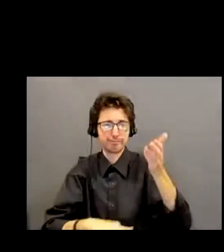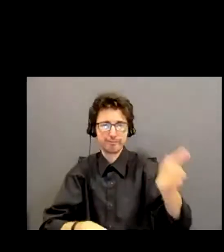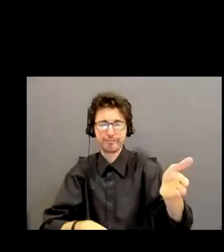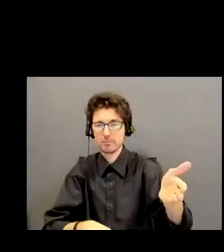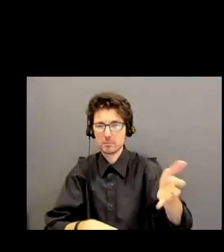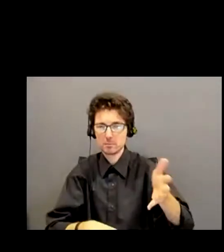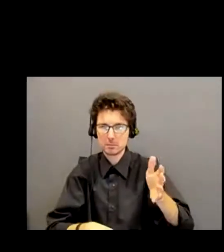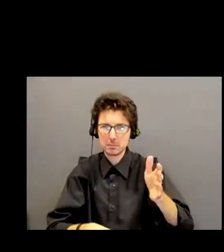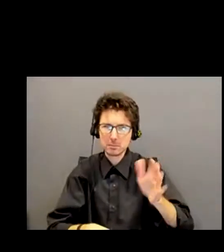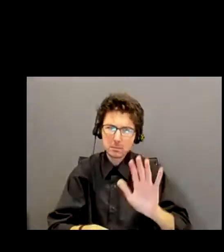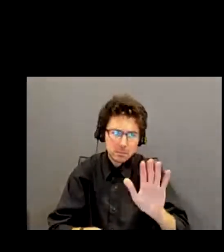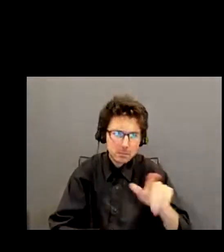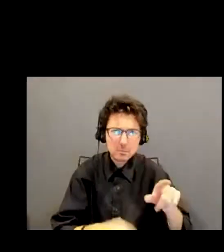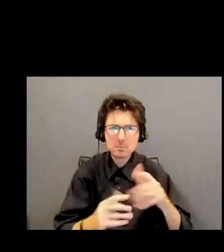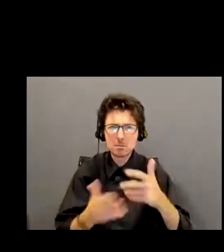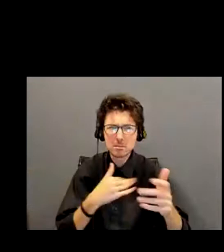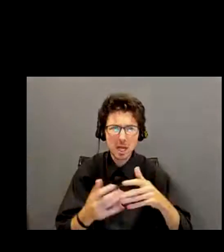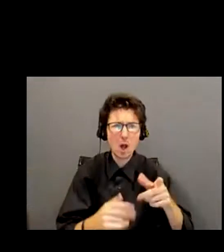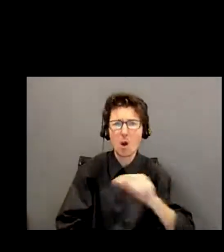regardless of your qualification.